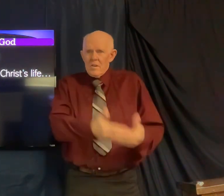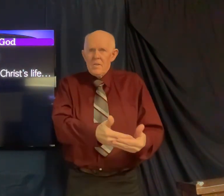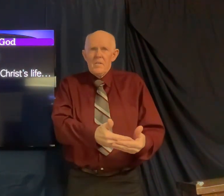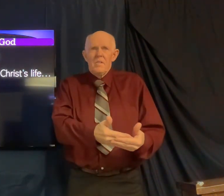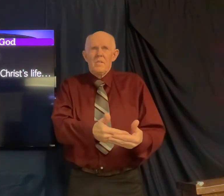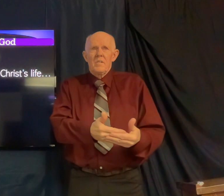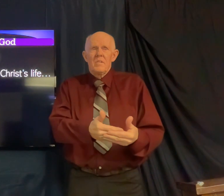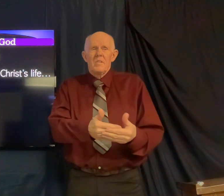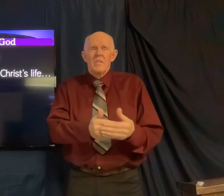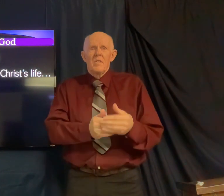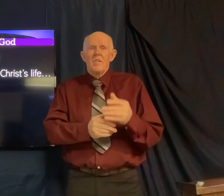that Jesus was born